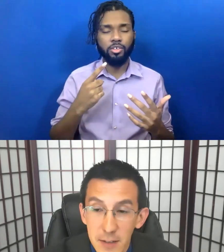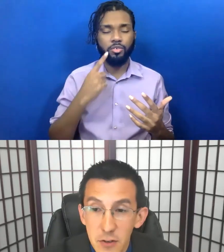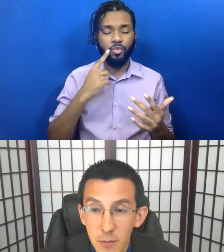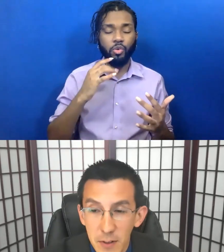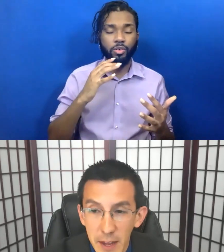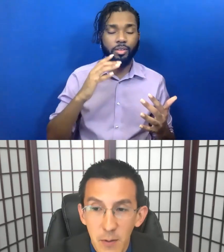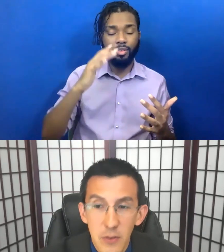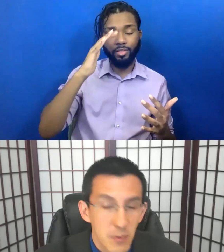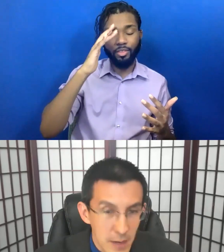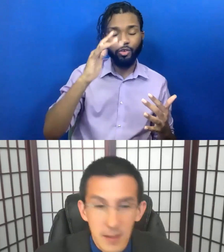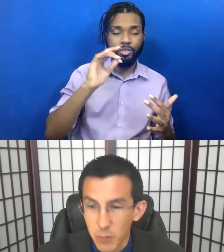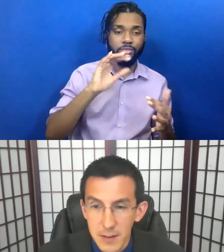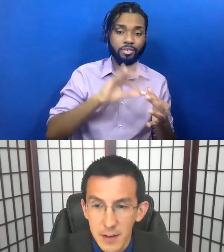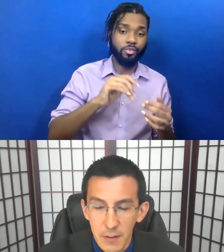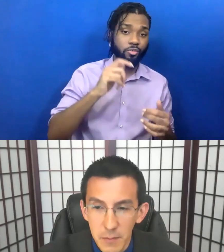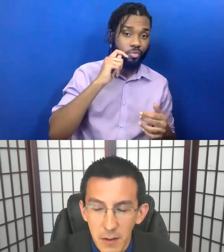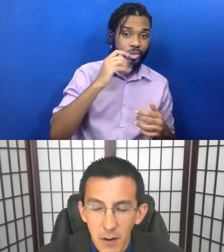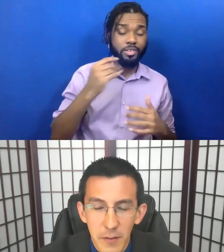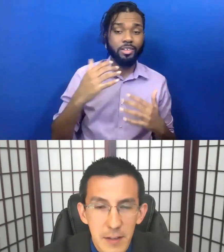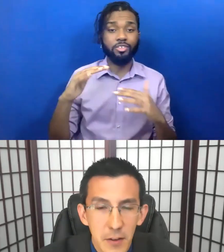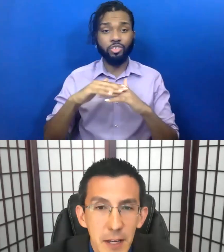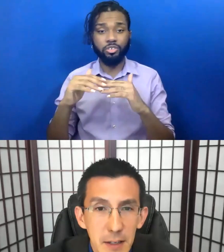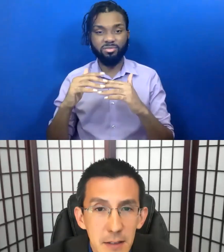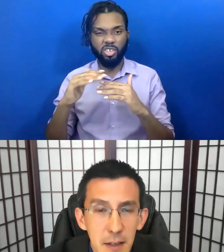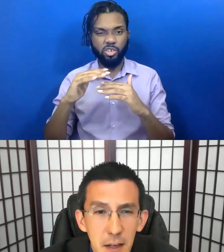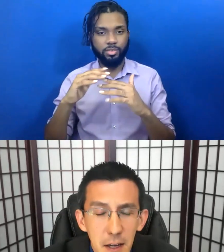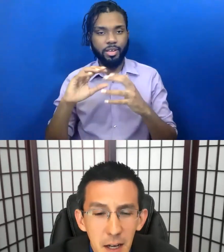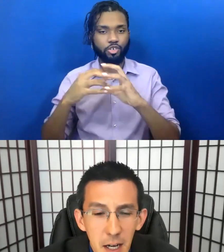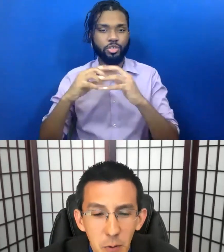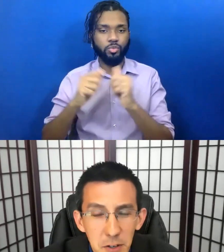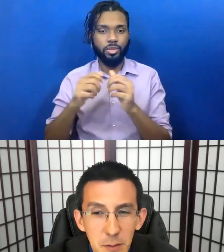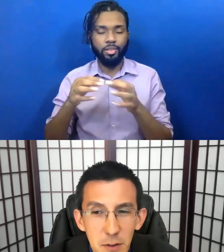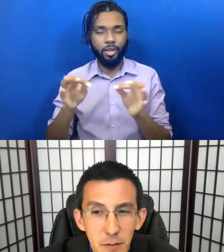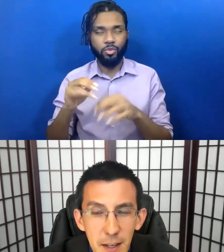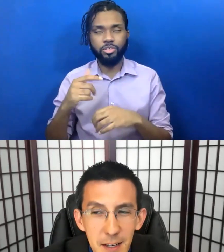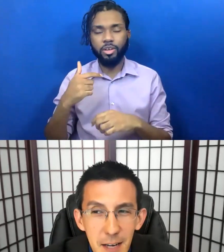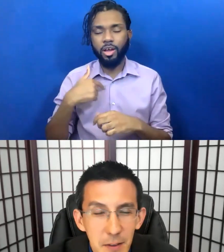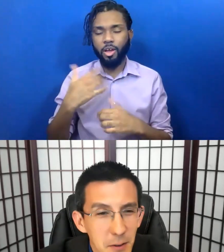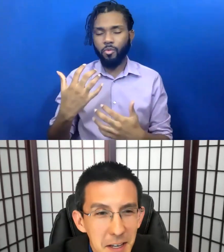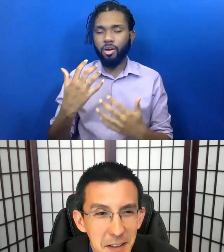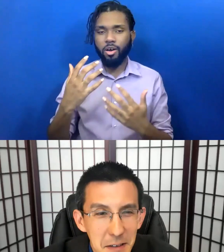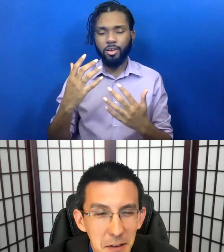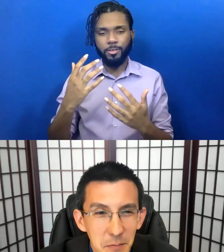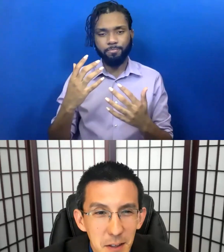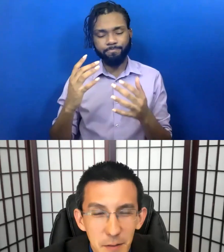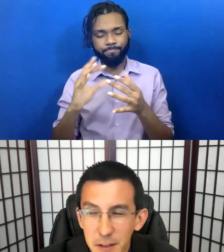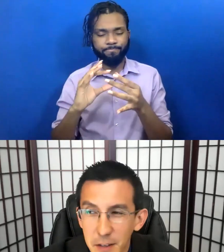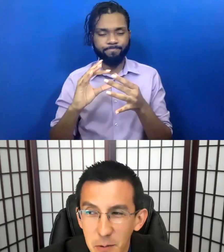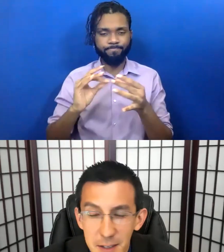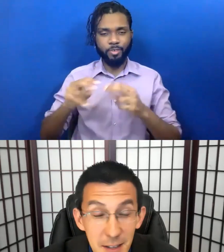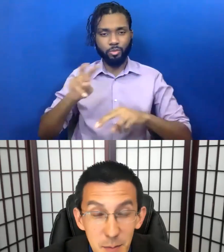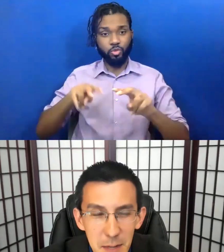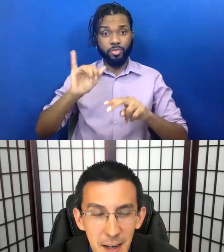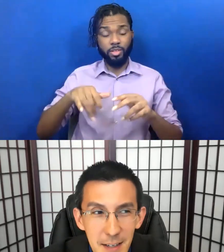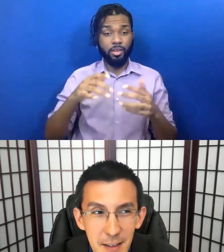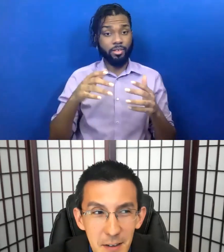its intersection with language in ways that brings in all of these other things. I want to observe that even though the field of